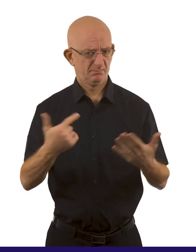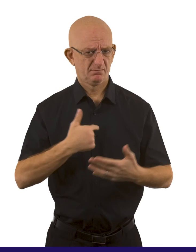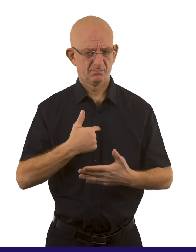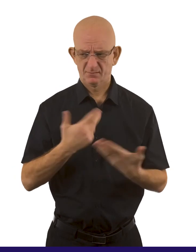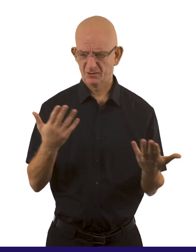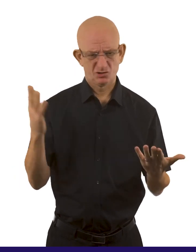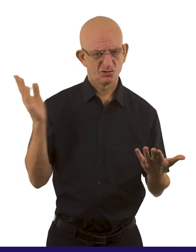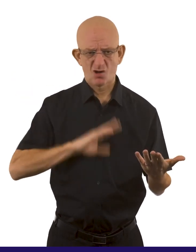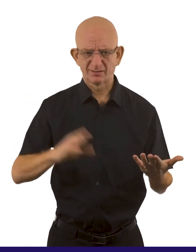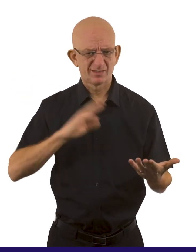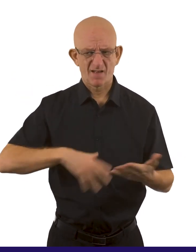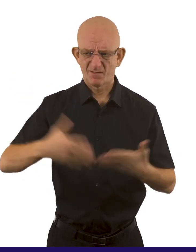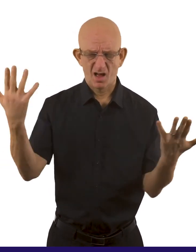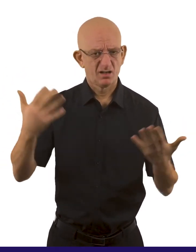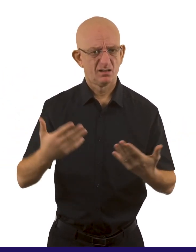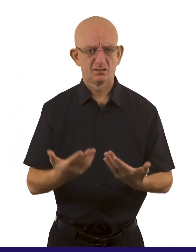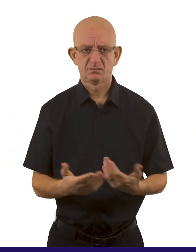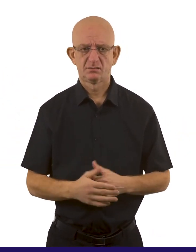Very dissatisfied.